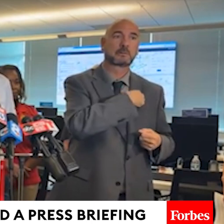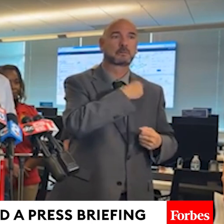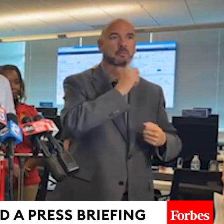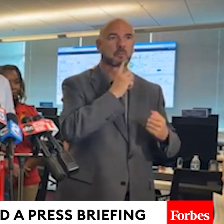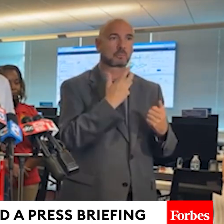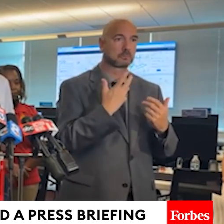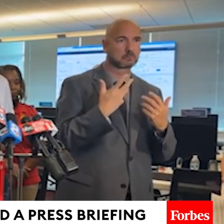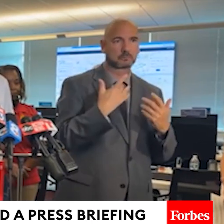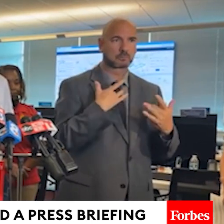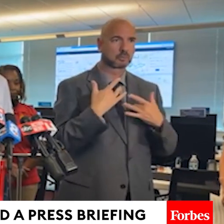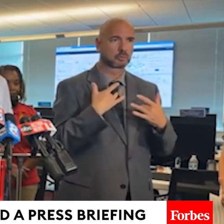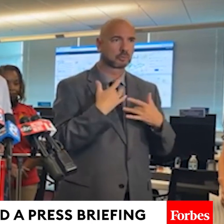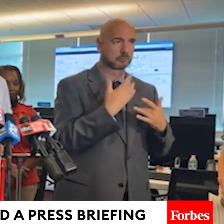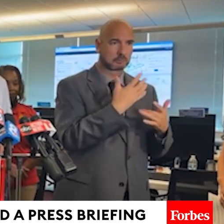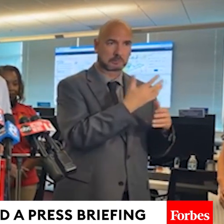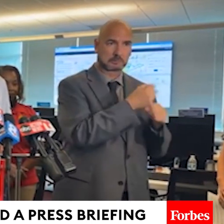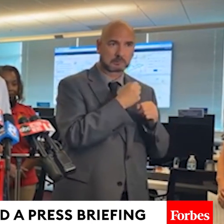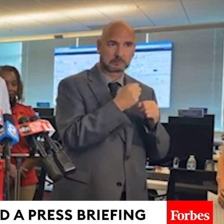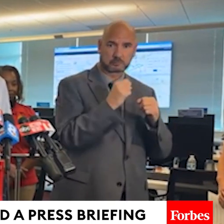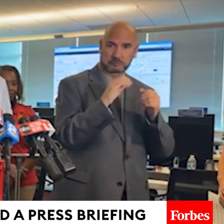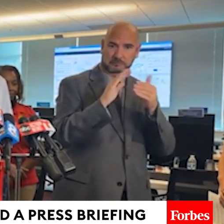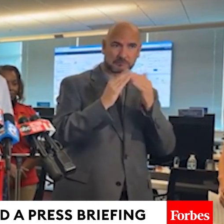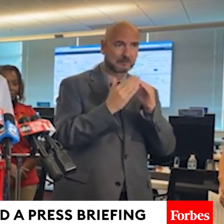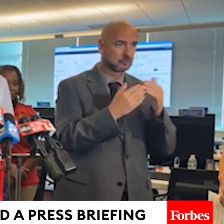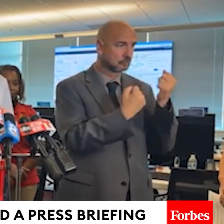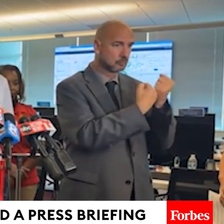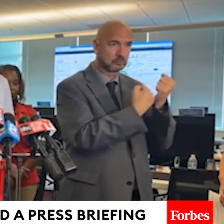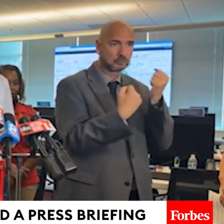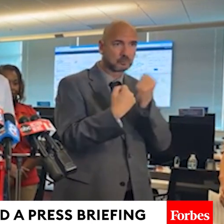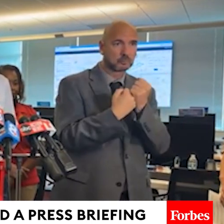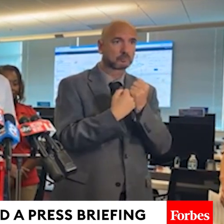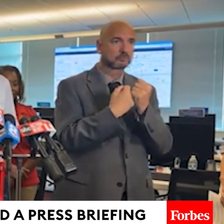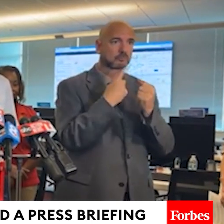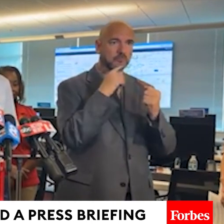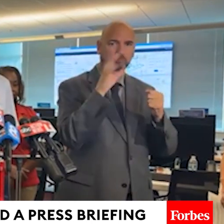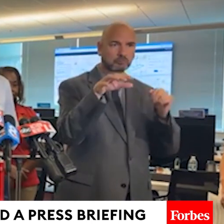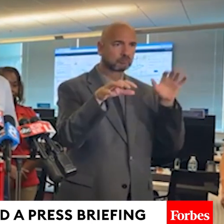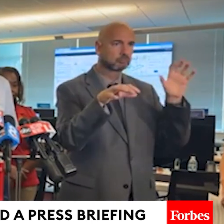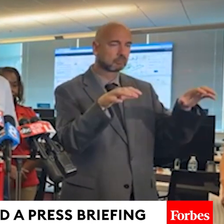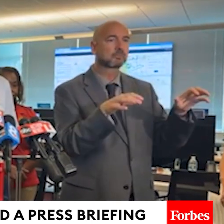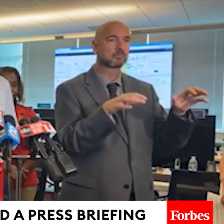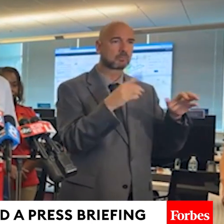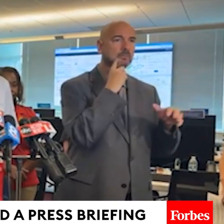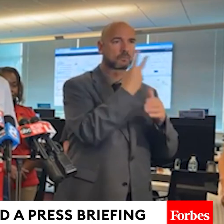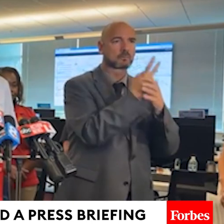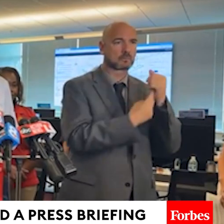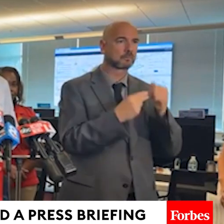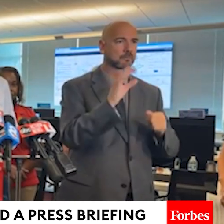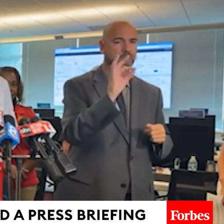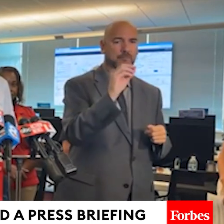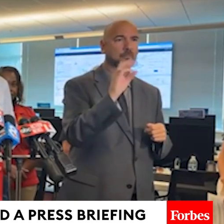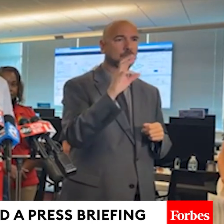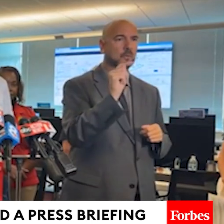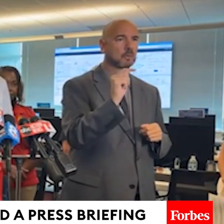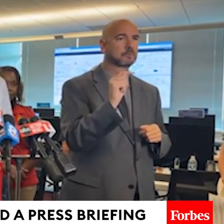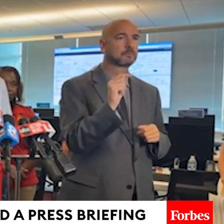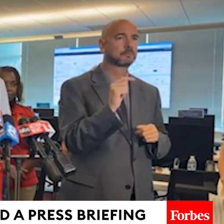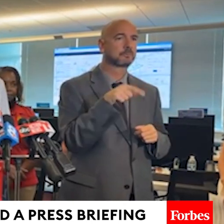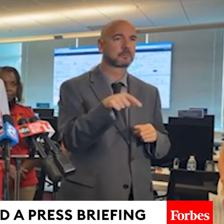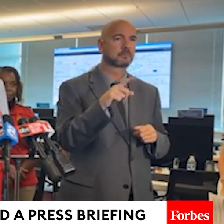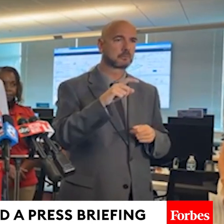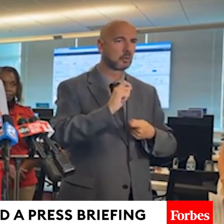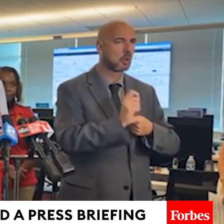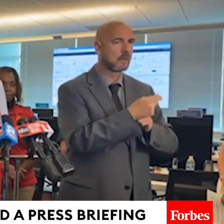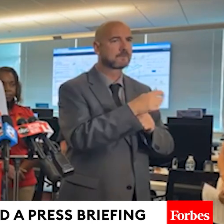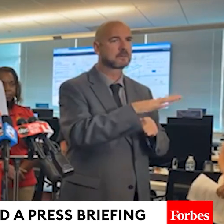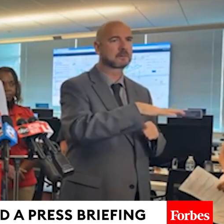neighborhood support locations. For Forest Hills, it's going to be at the Babe Zaharis Golf Course, and